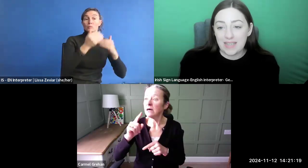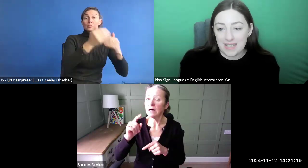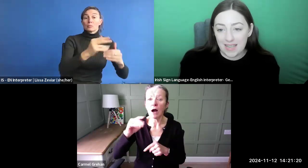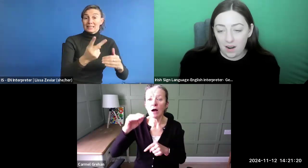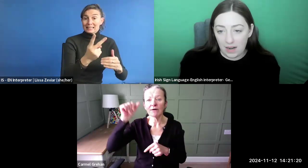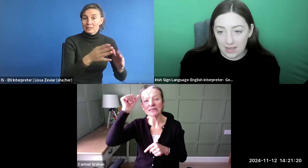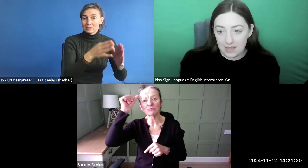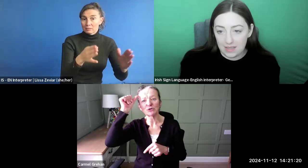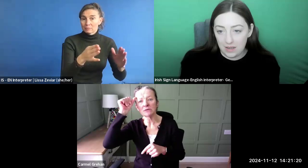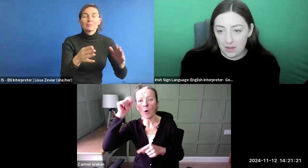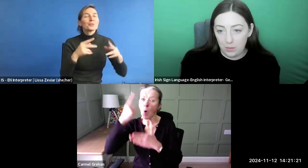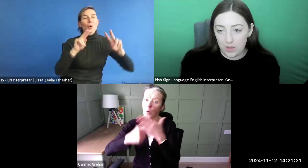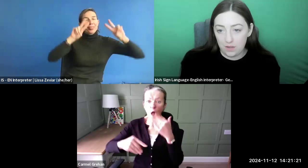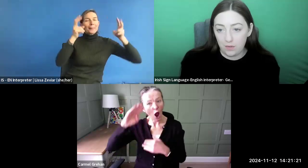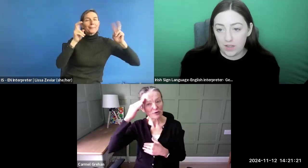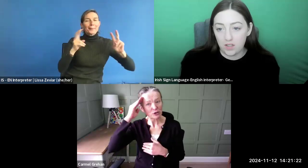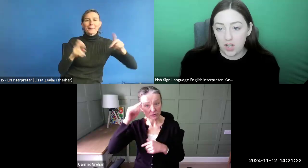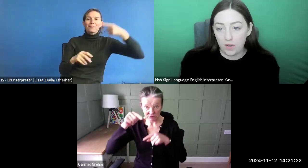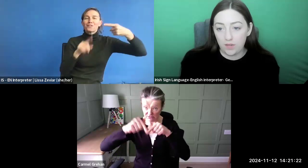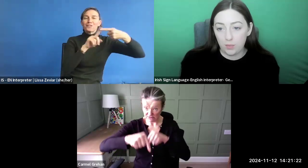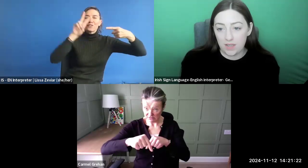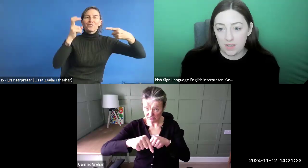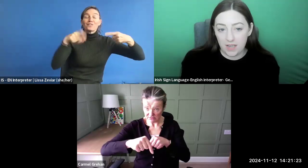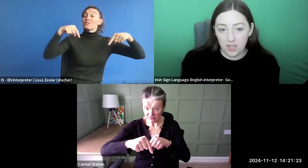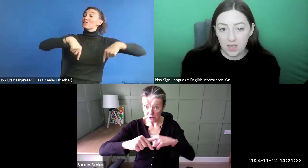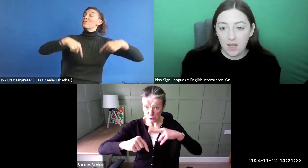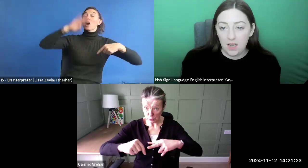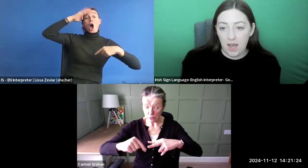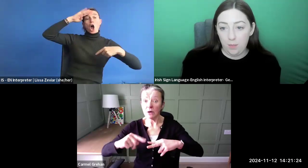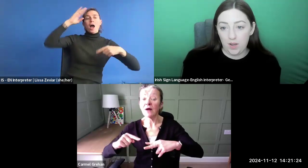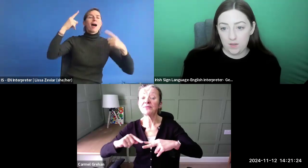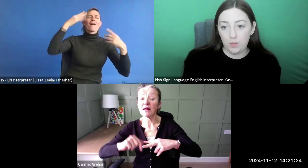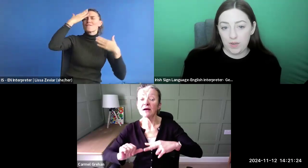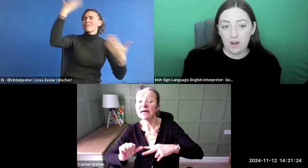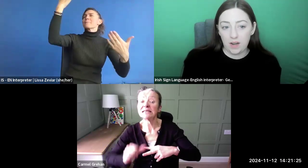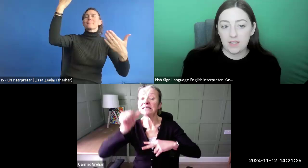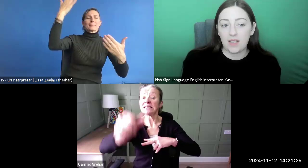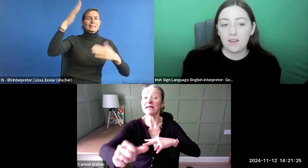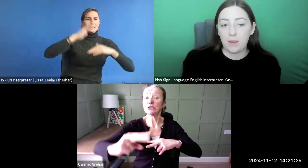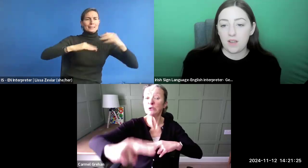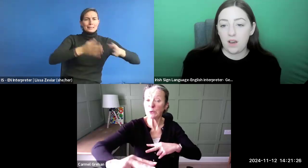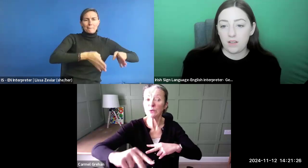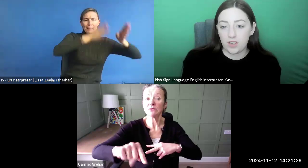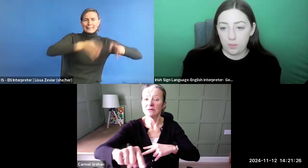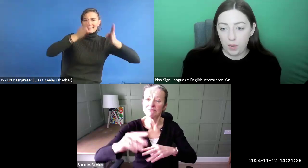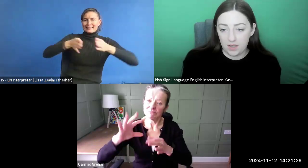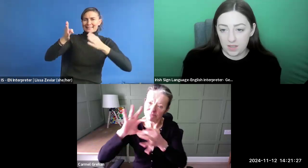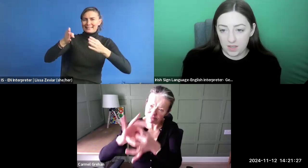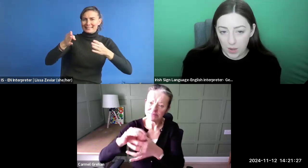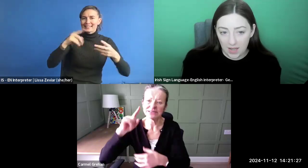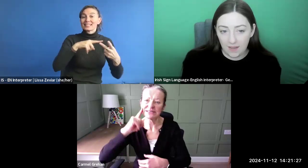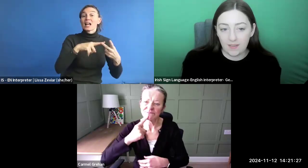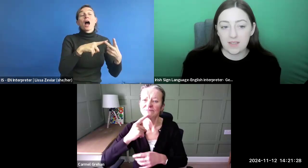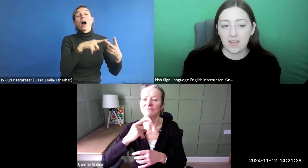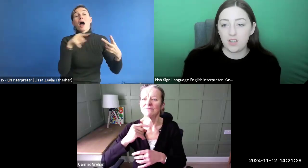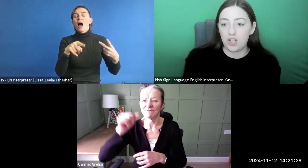famous buildings in Ireland was the first topic for the presentation, because we were in Ireland, and then a famous Irish person